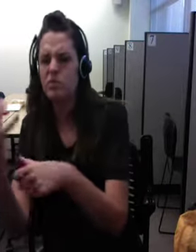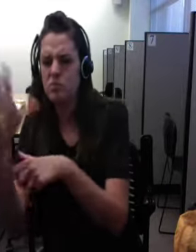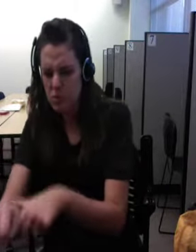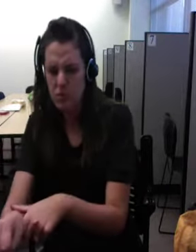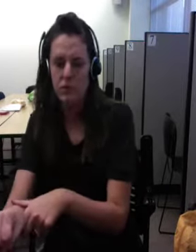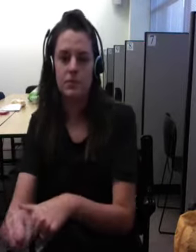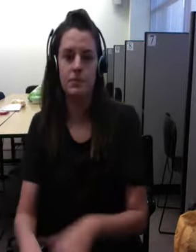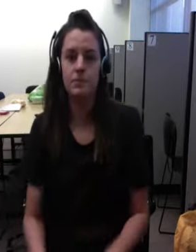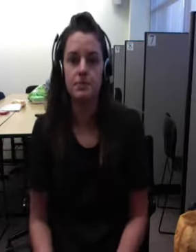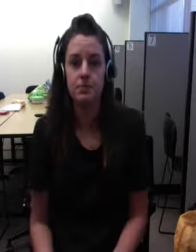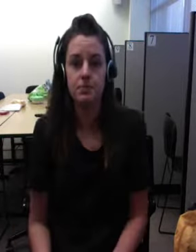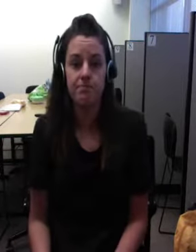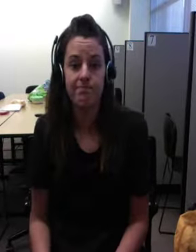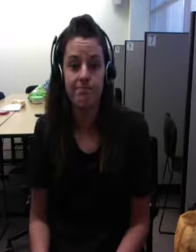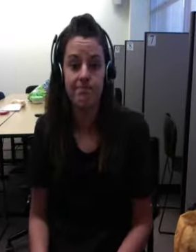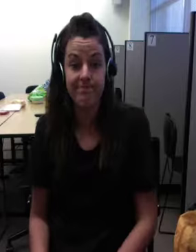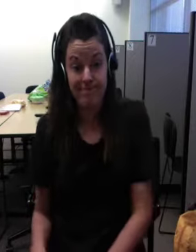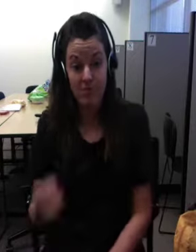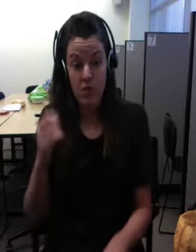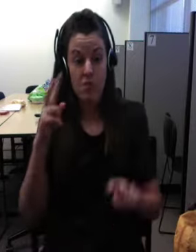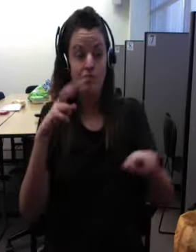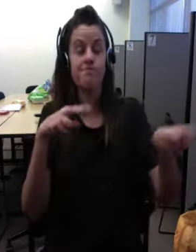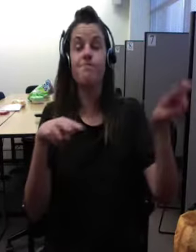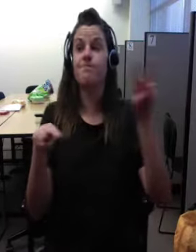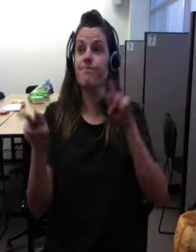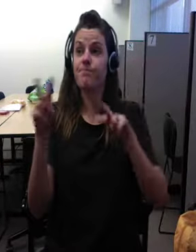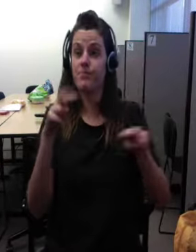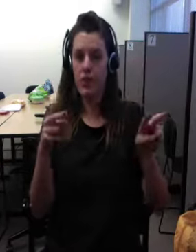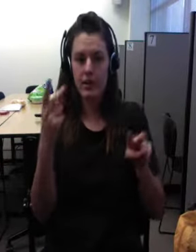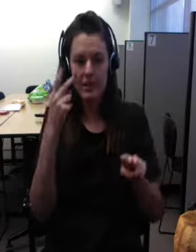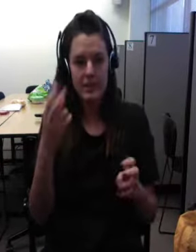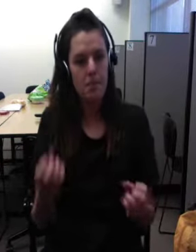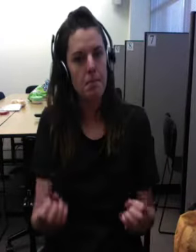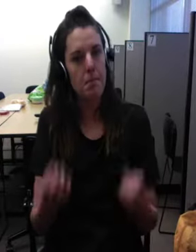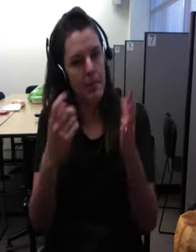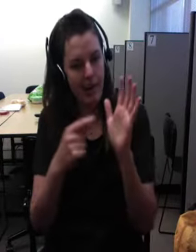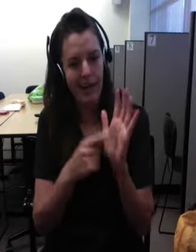If you look around, you can find many examples of solid objects.